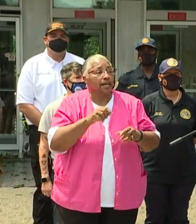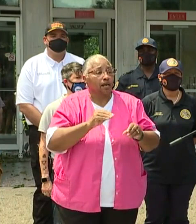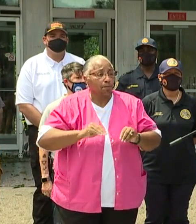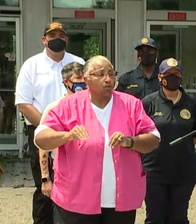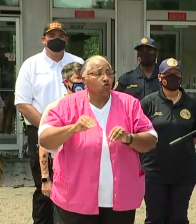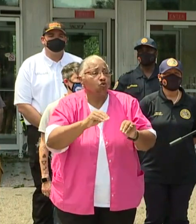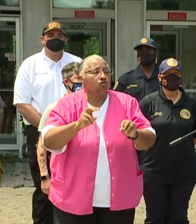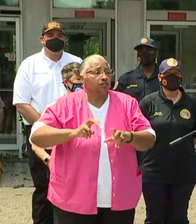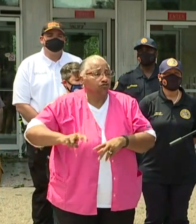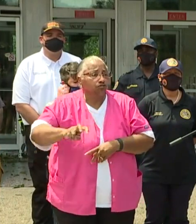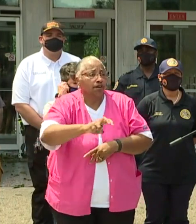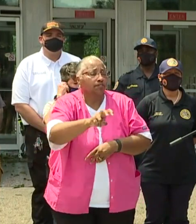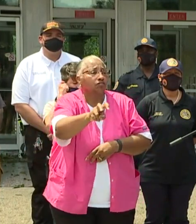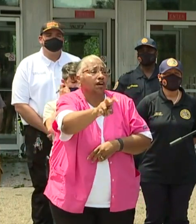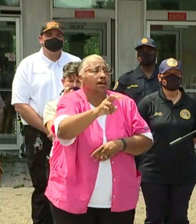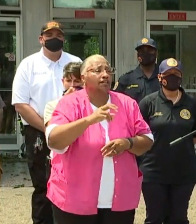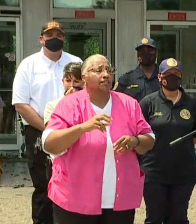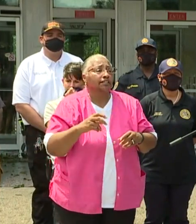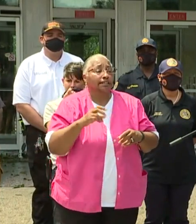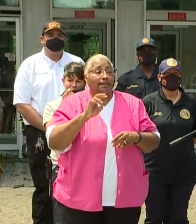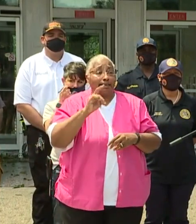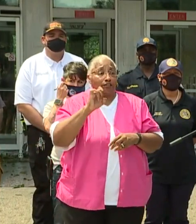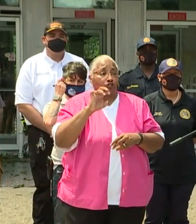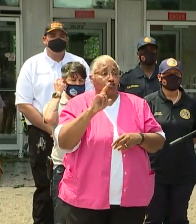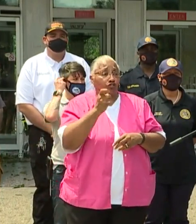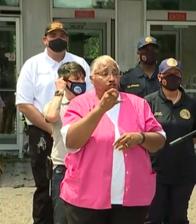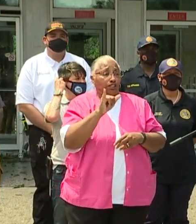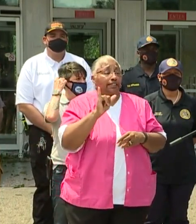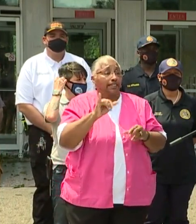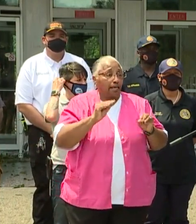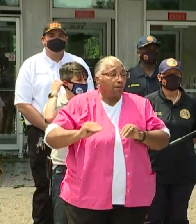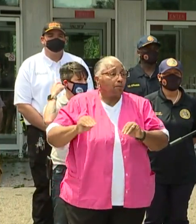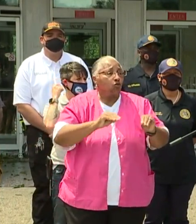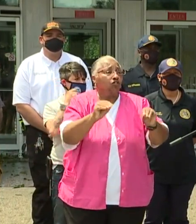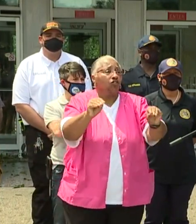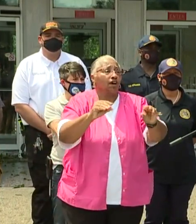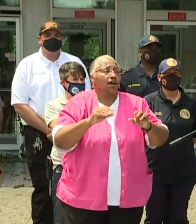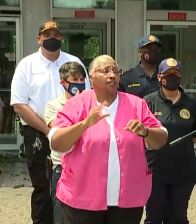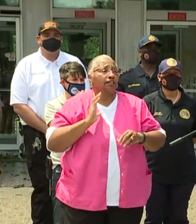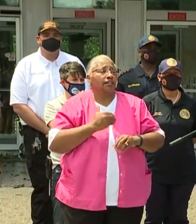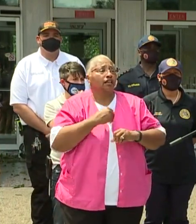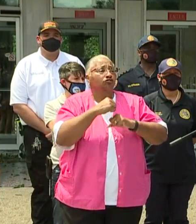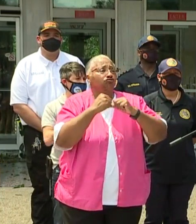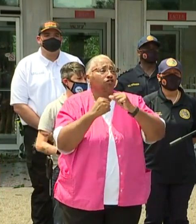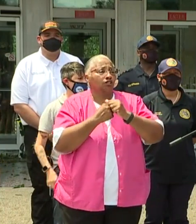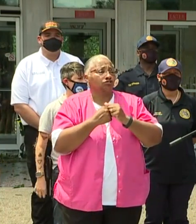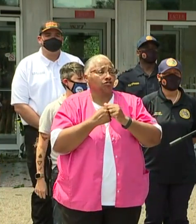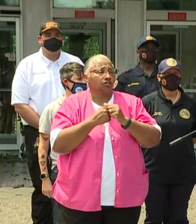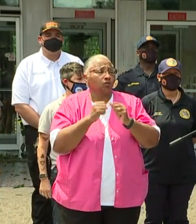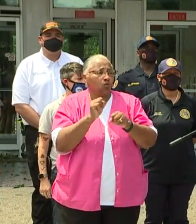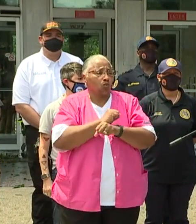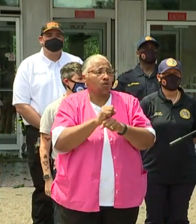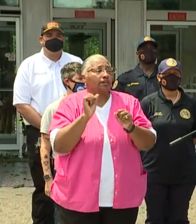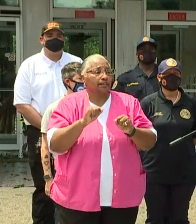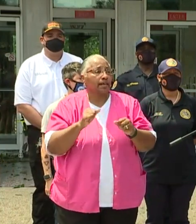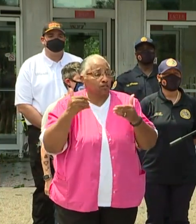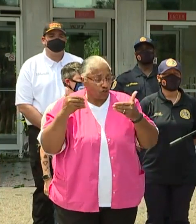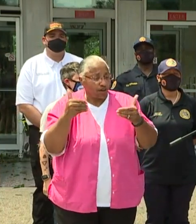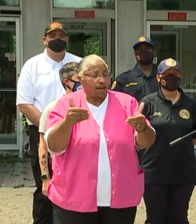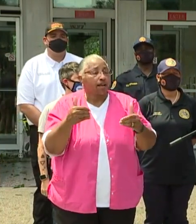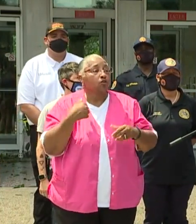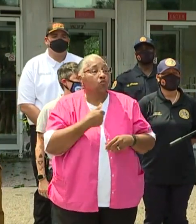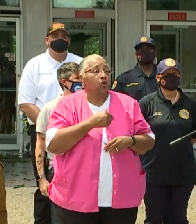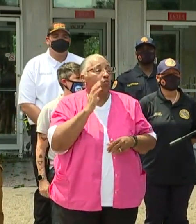that Entergy and its contractors can navigate around, and our infrastructure operations can move. But we will